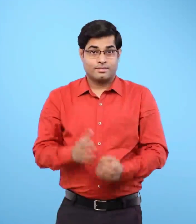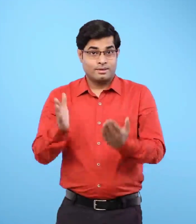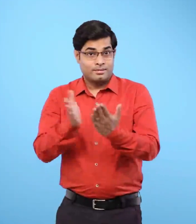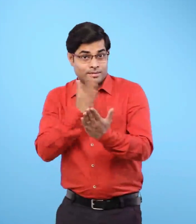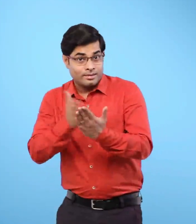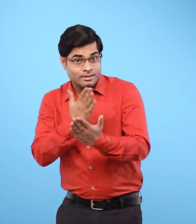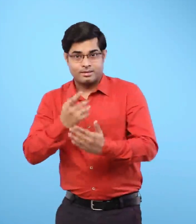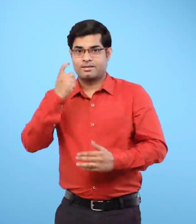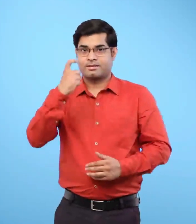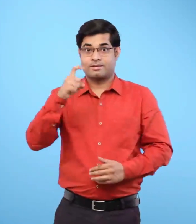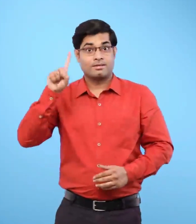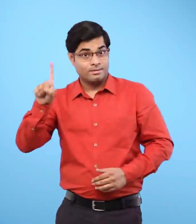Page number